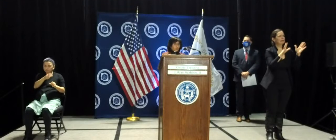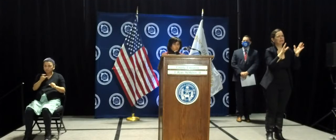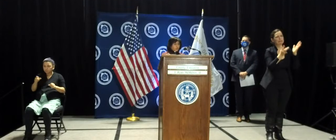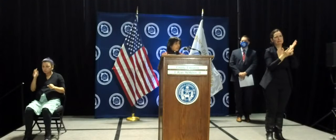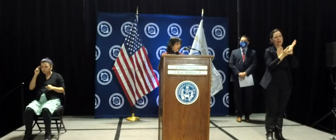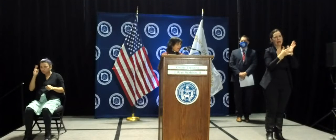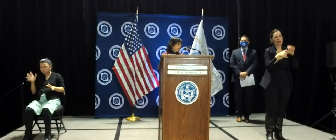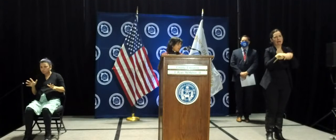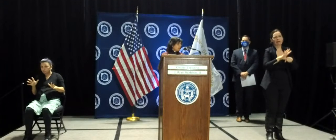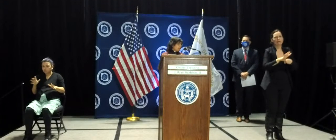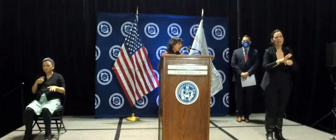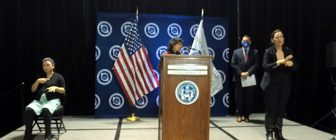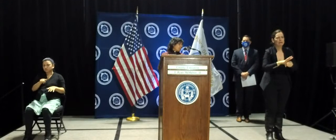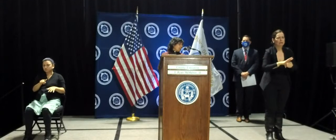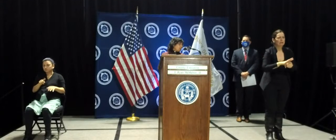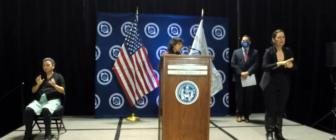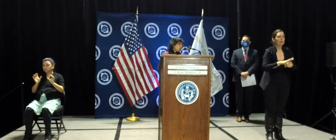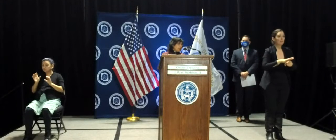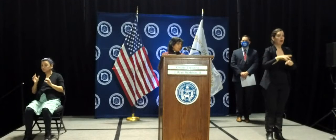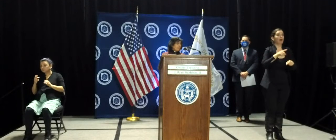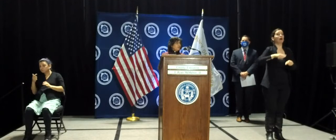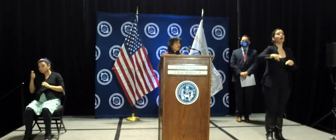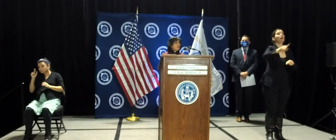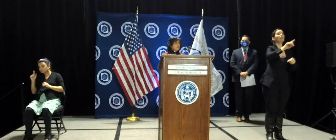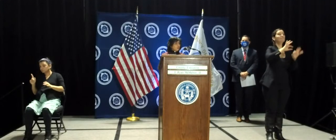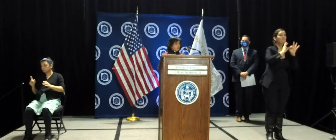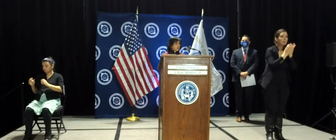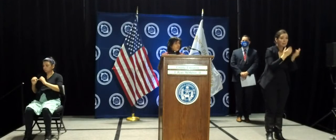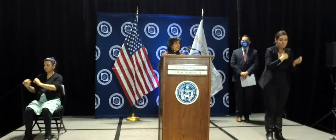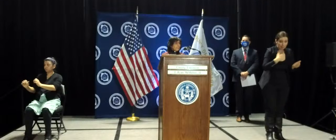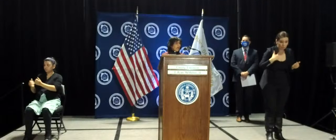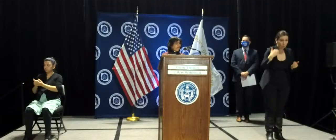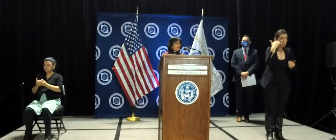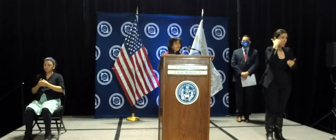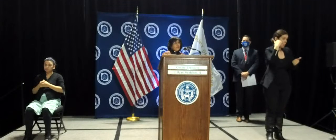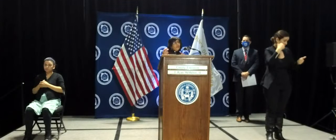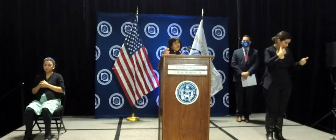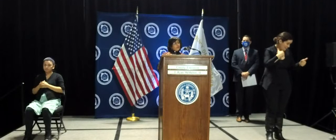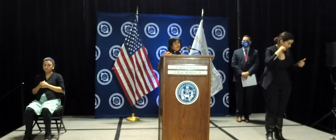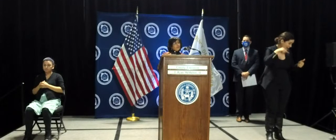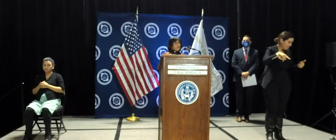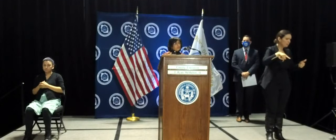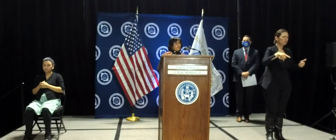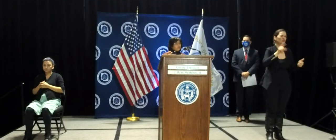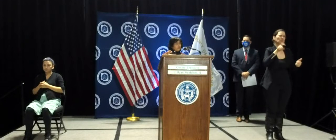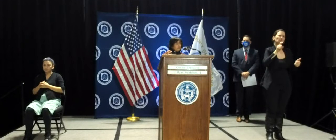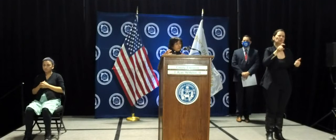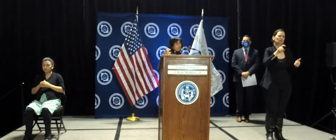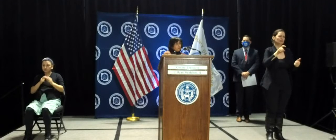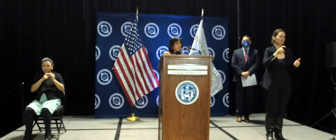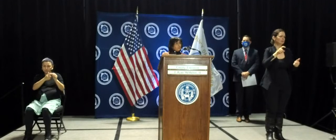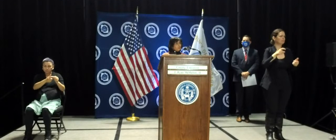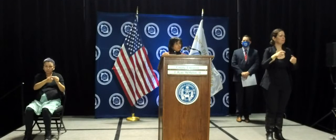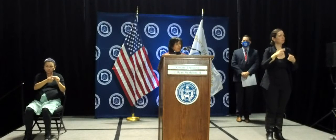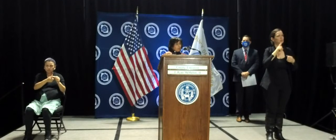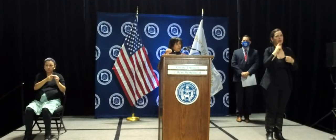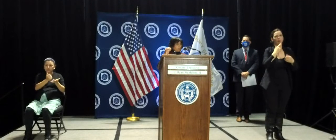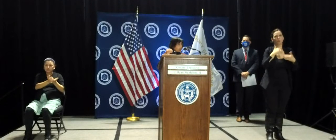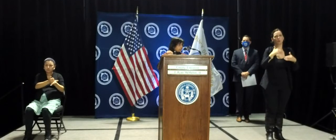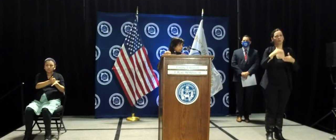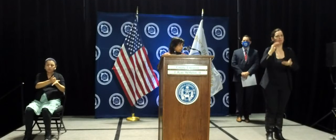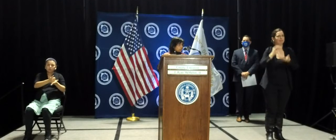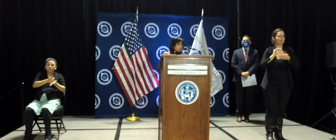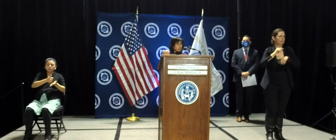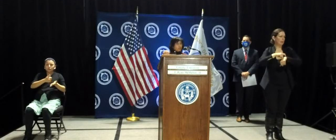But those who can, we are asking them to do that. That will reduce the time that will reduce the time